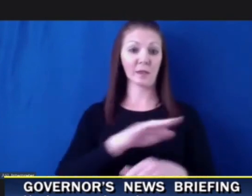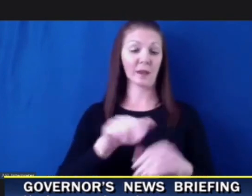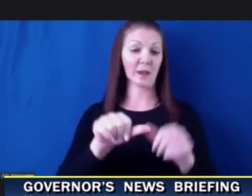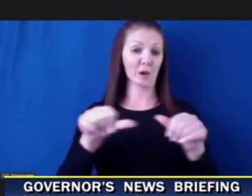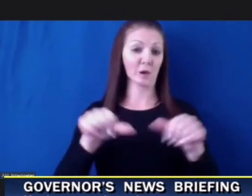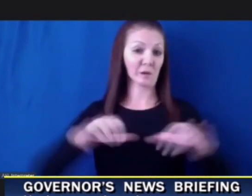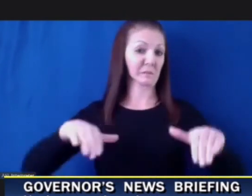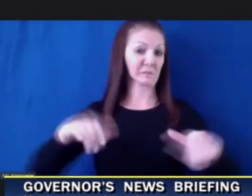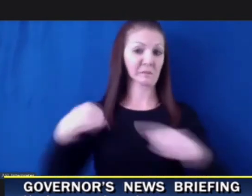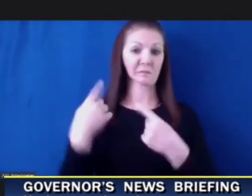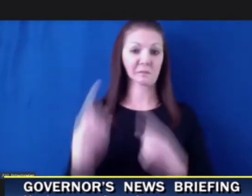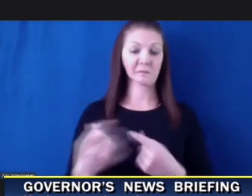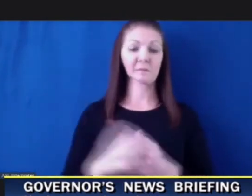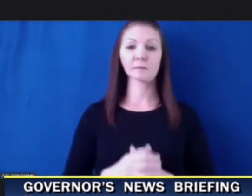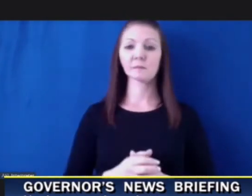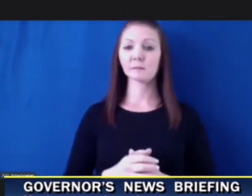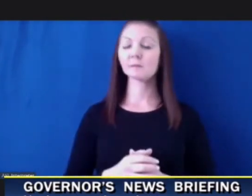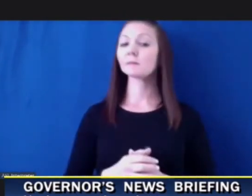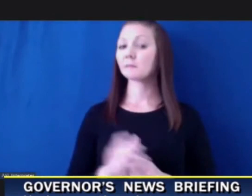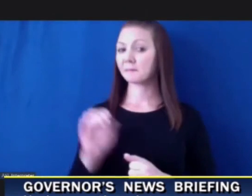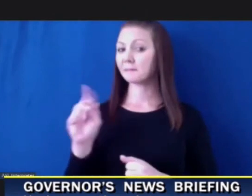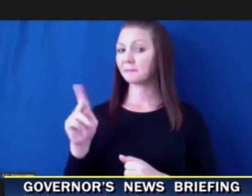All right, thank you.